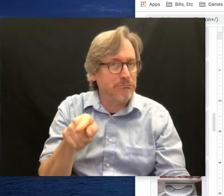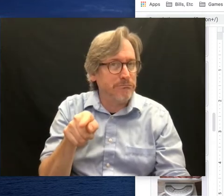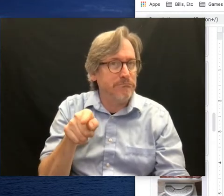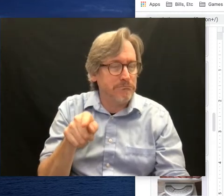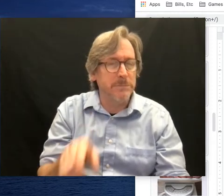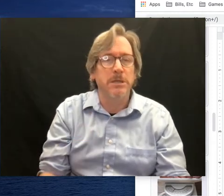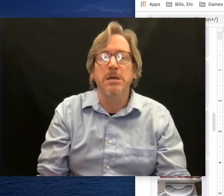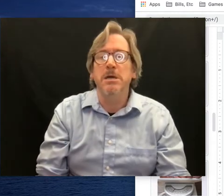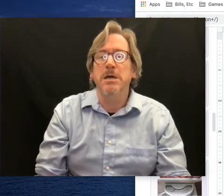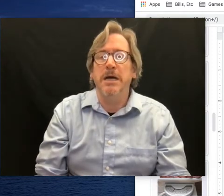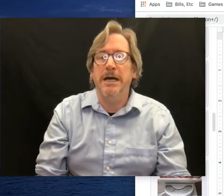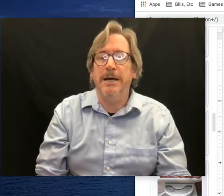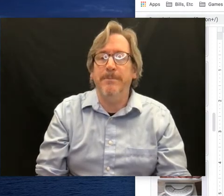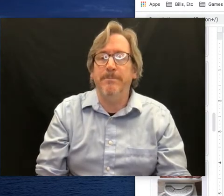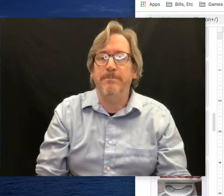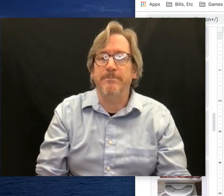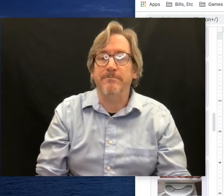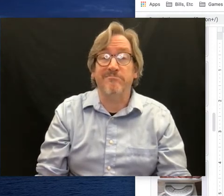Teenager.